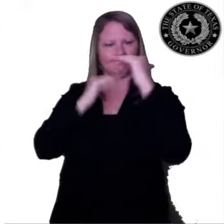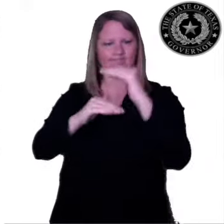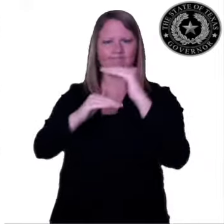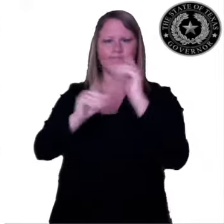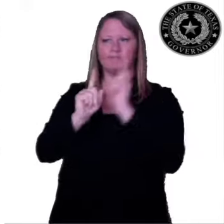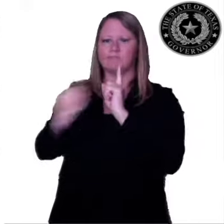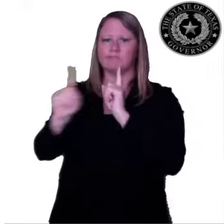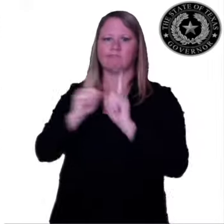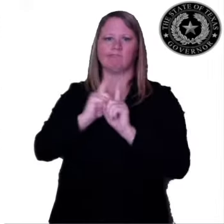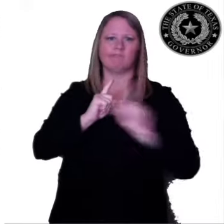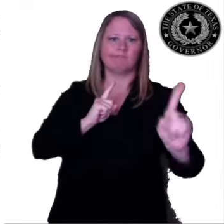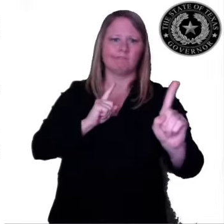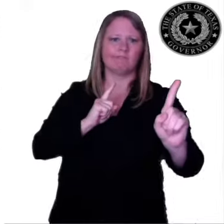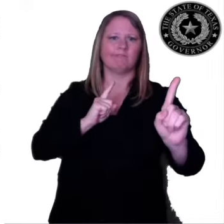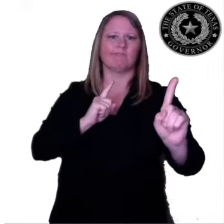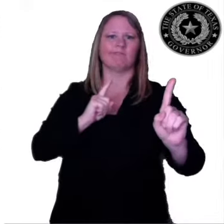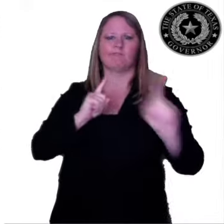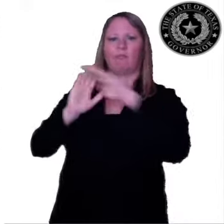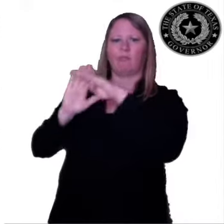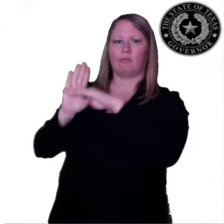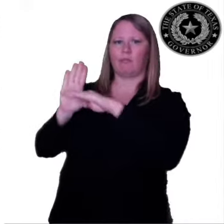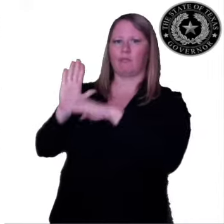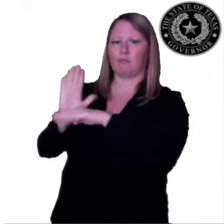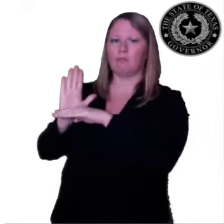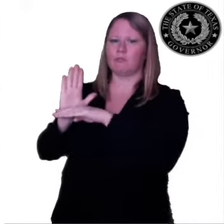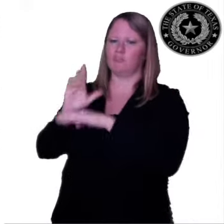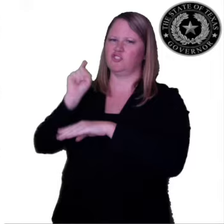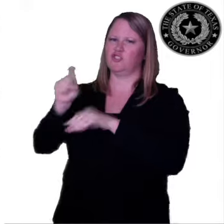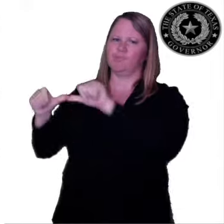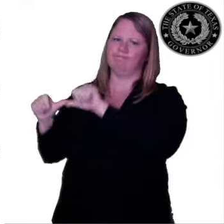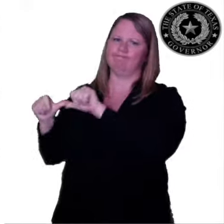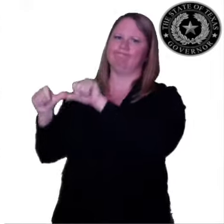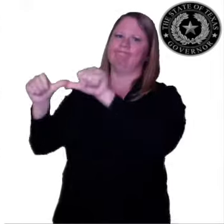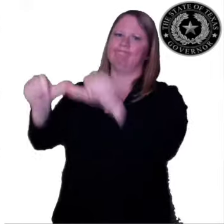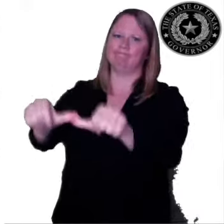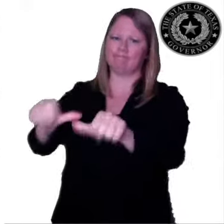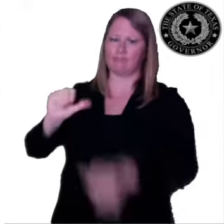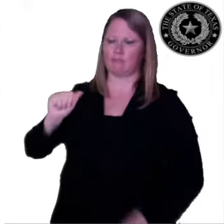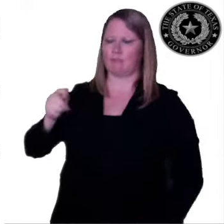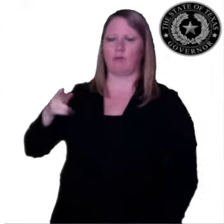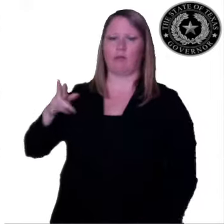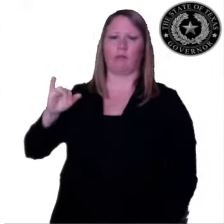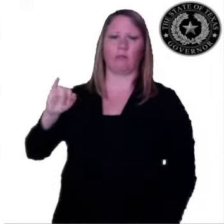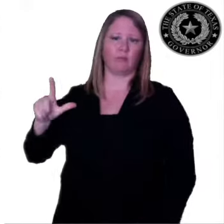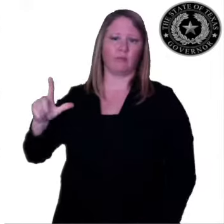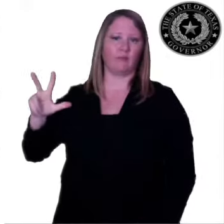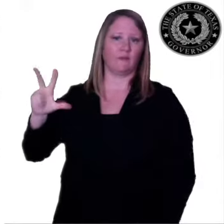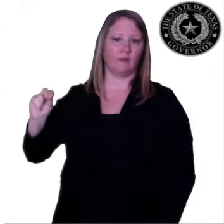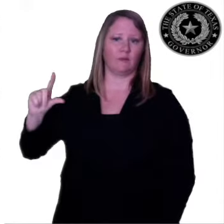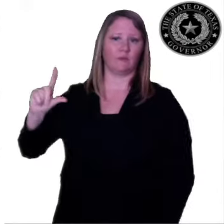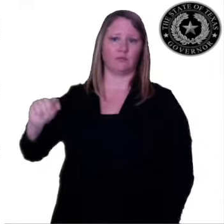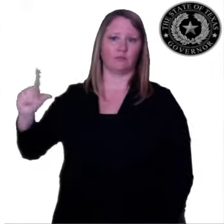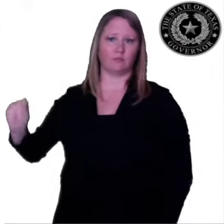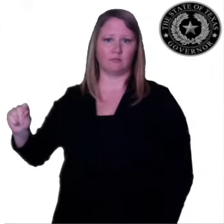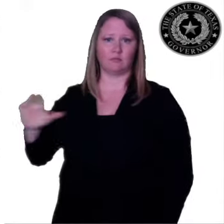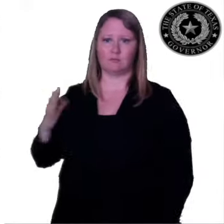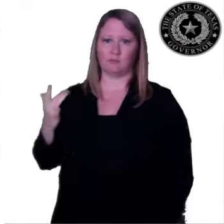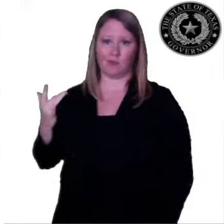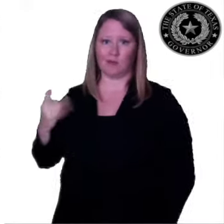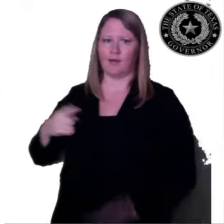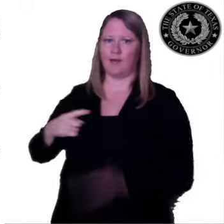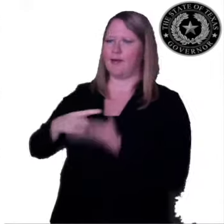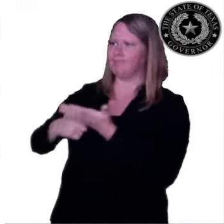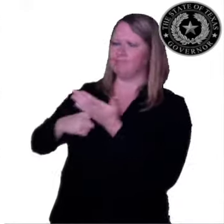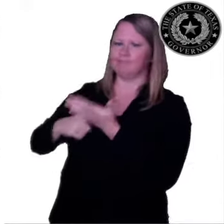restrictive social distancing guidelines should extend through April 30, 2020, in light of advice